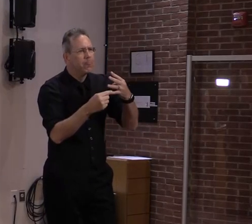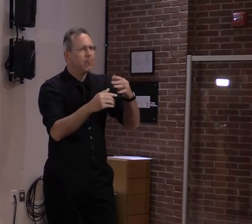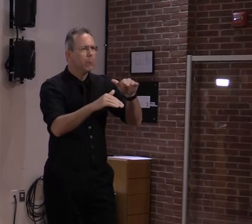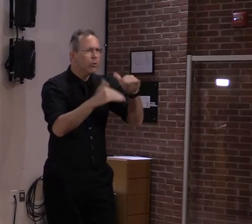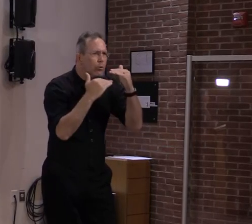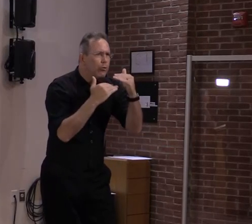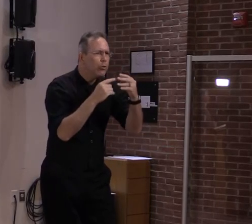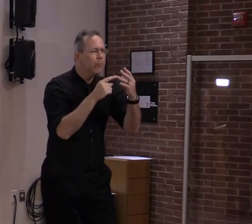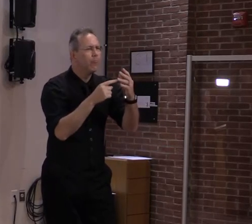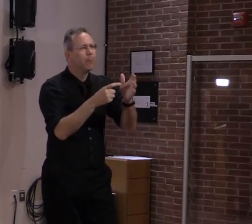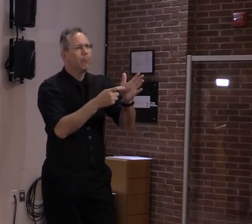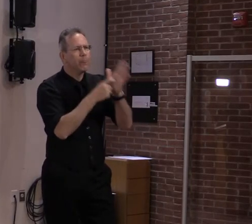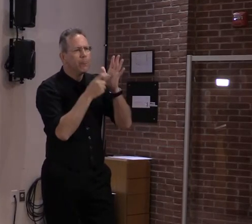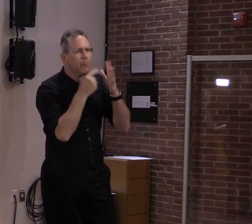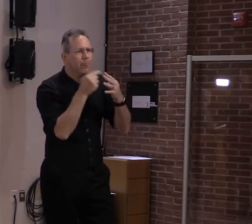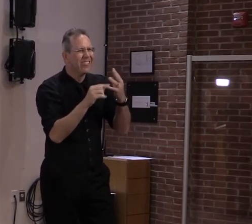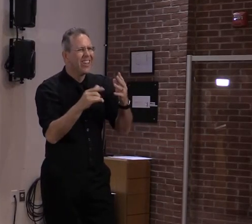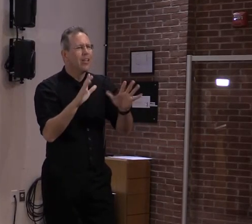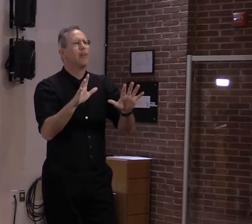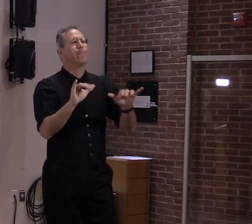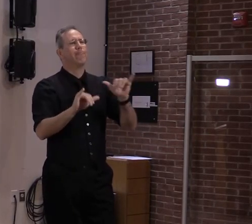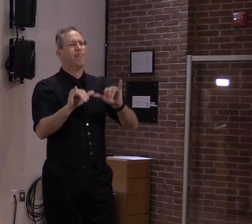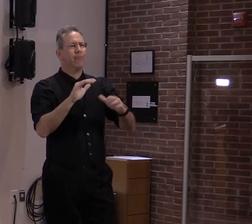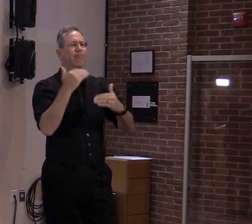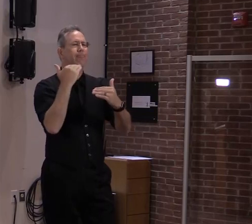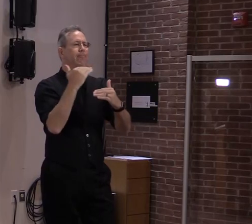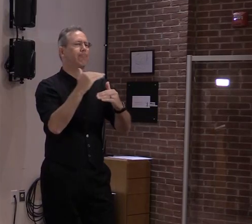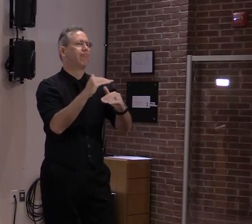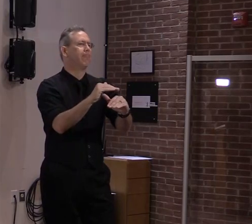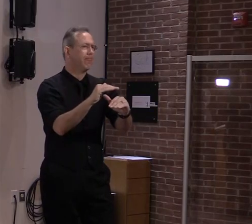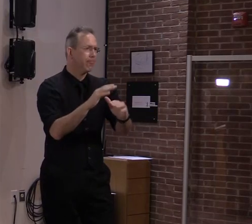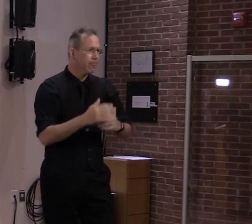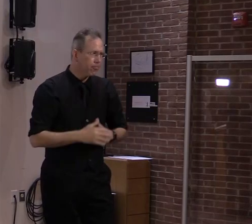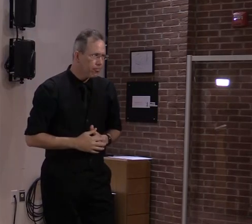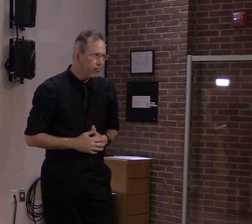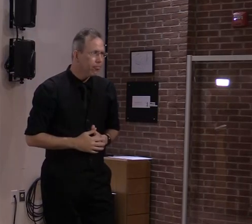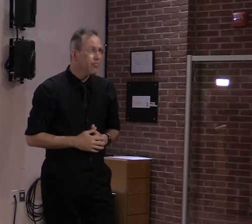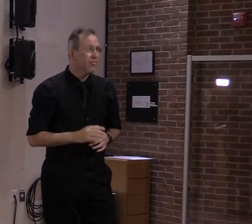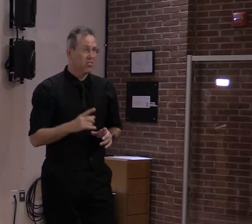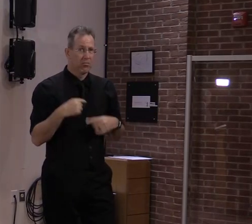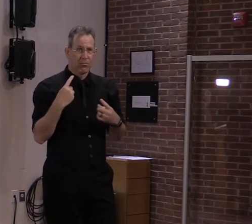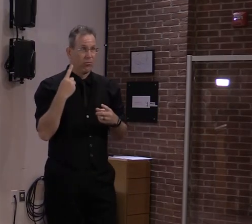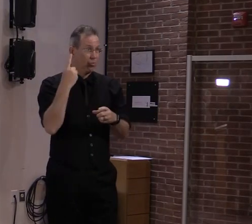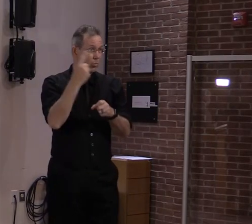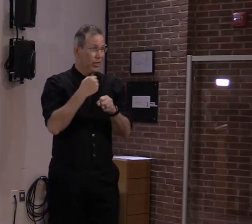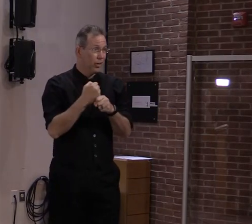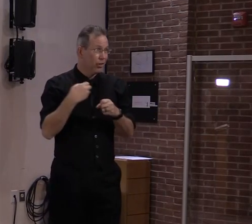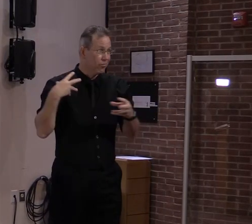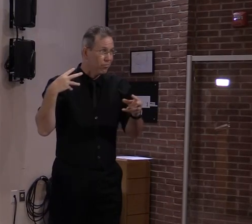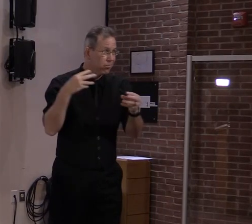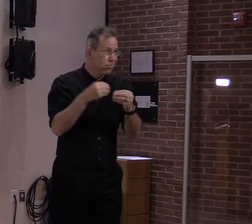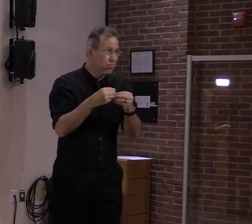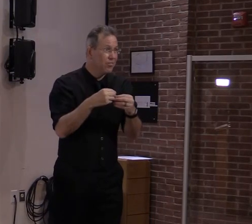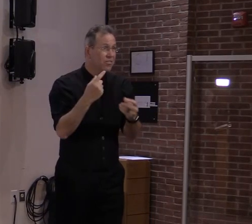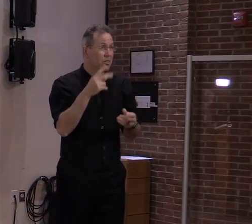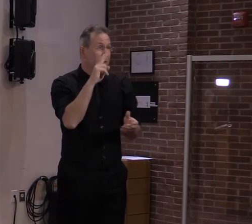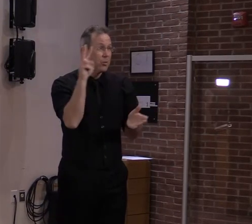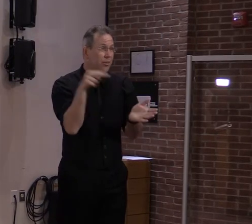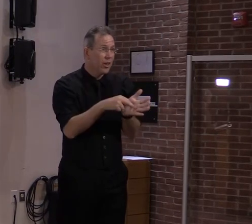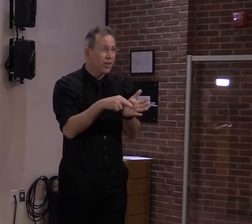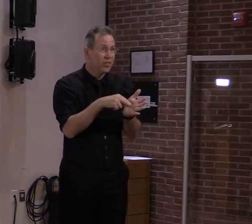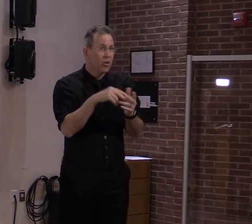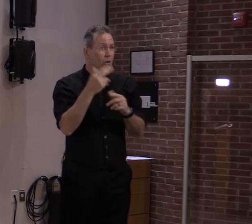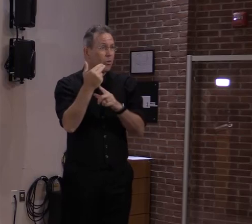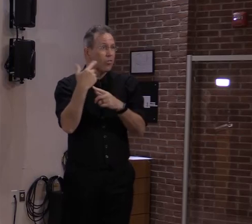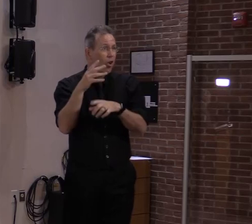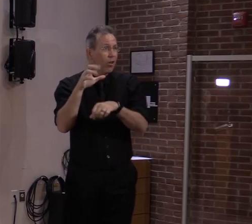about 2,000 rooms in order to house people. Those rooms, as I mentioned before,